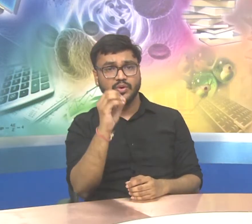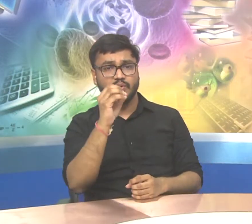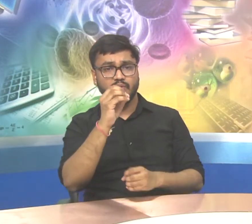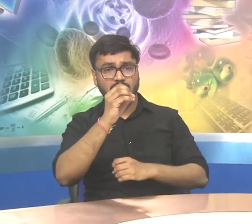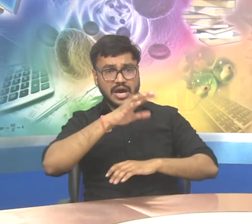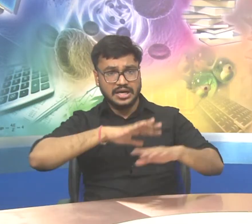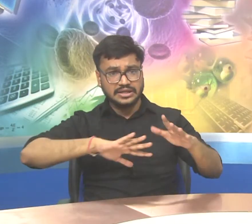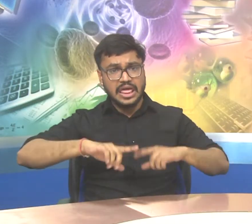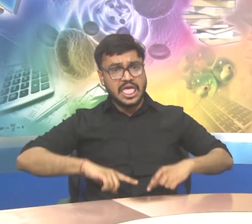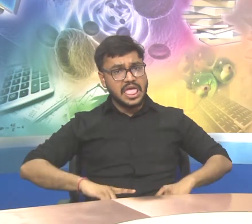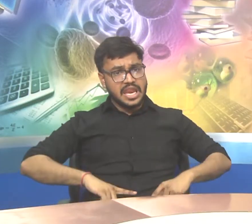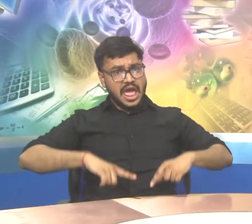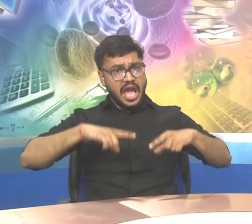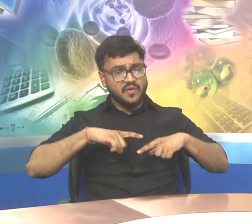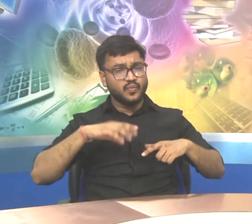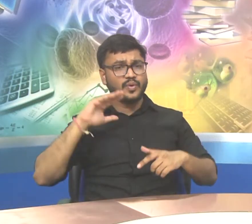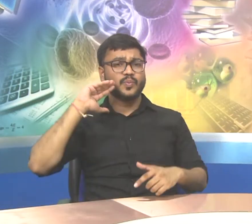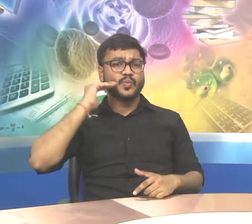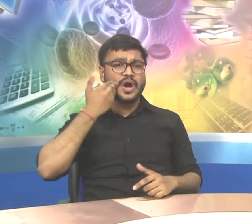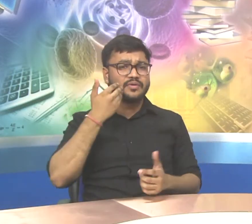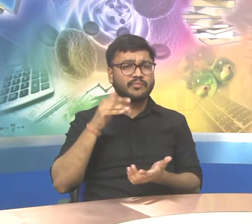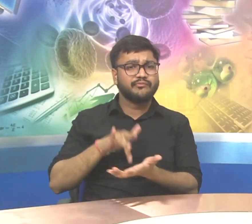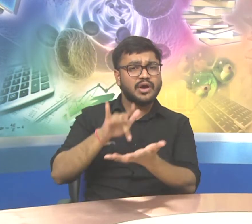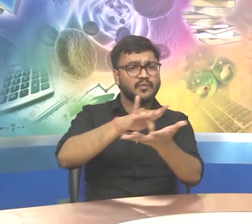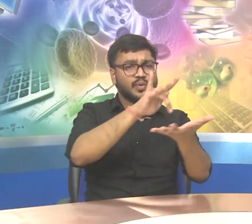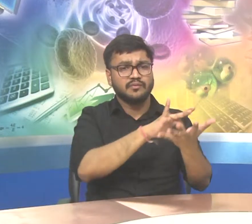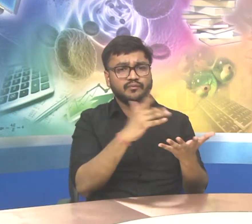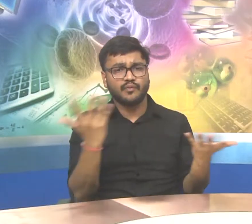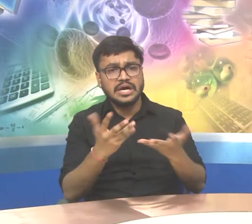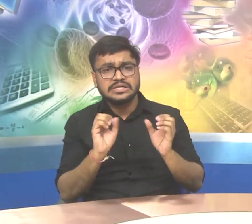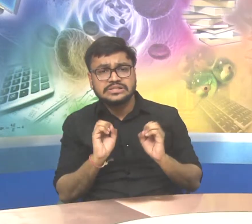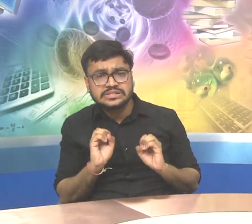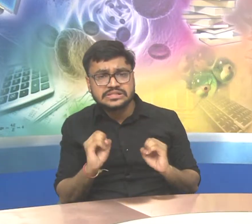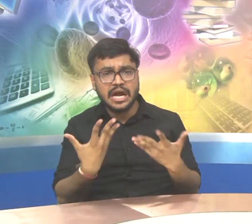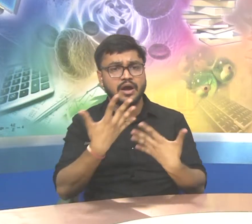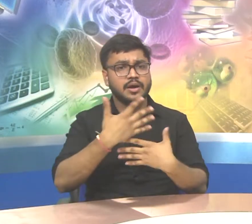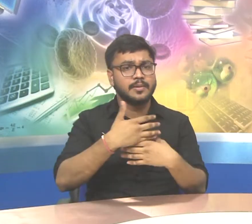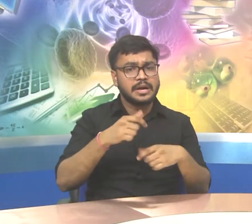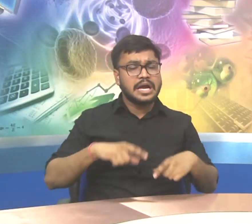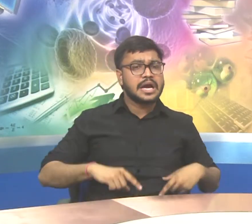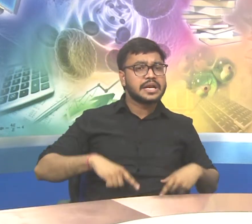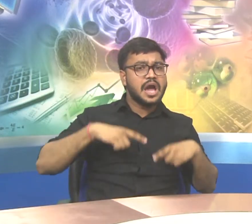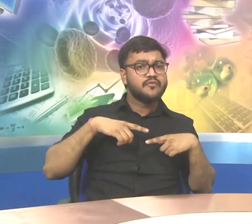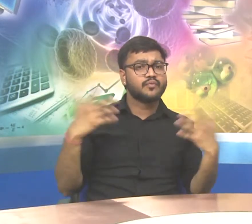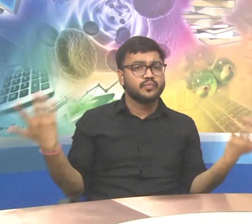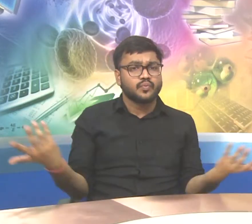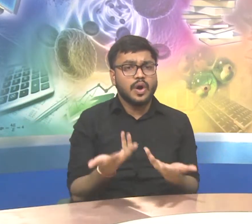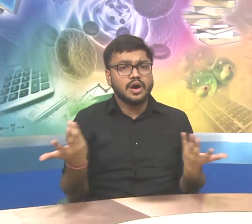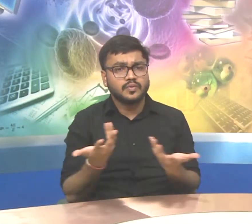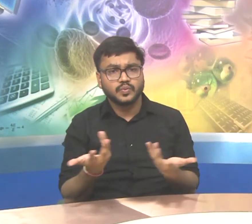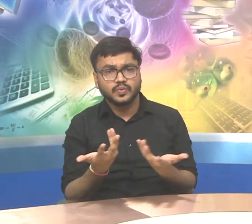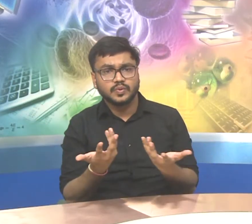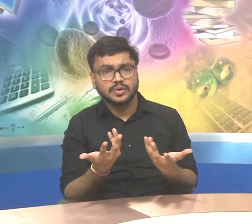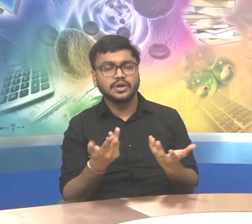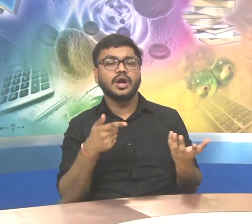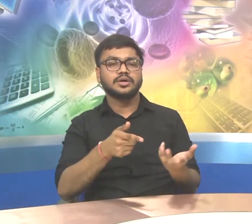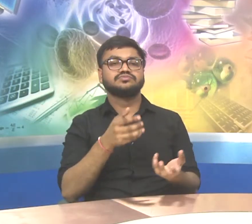Now next topic we are going to know is origin of life. When, where and how did life